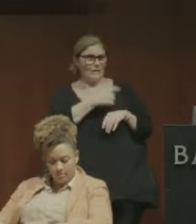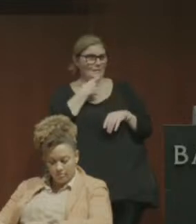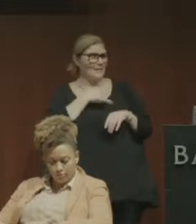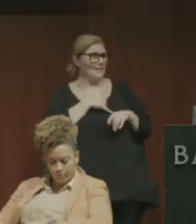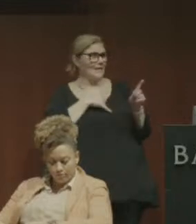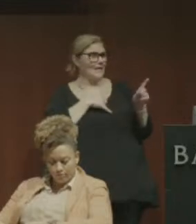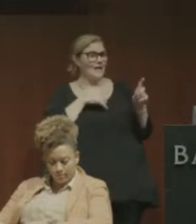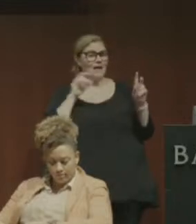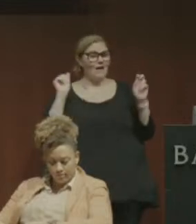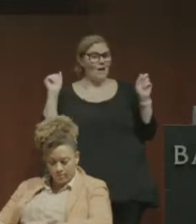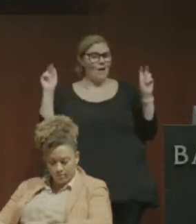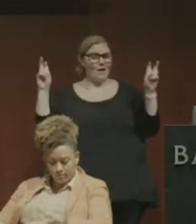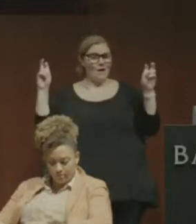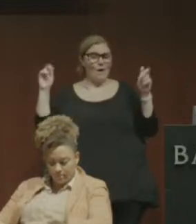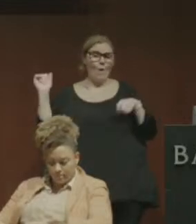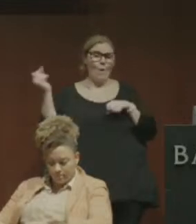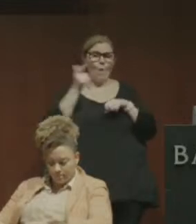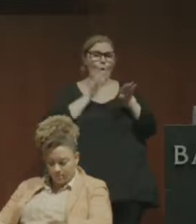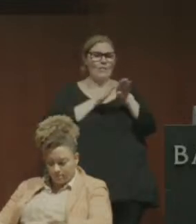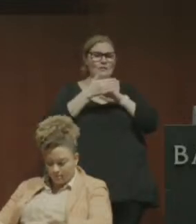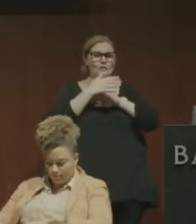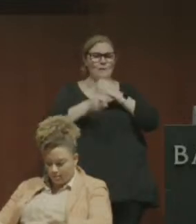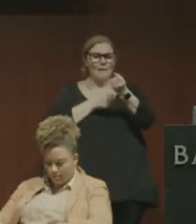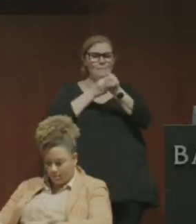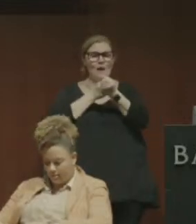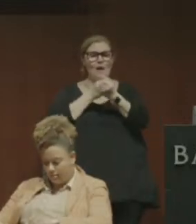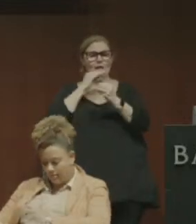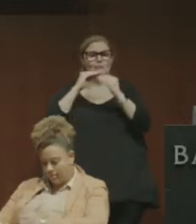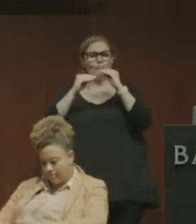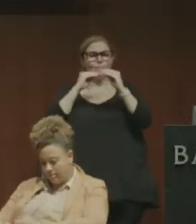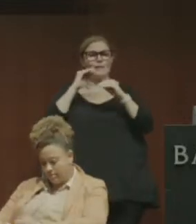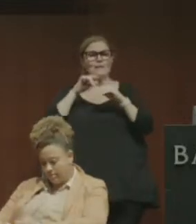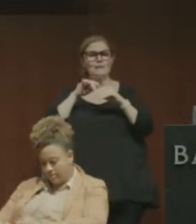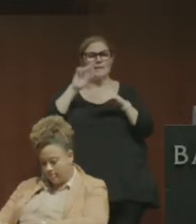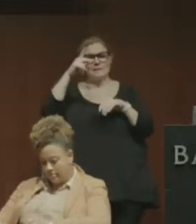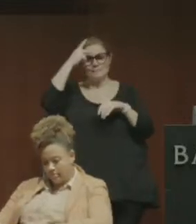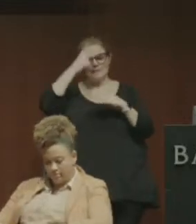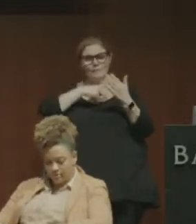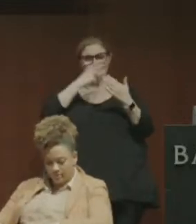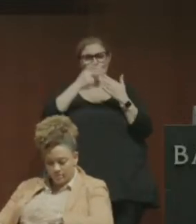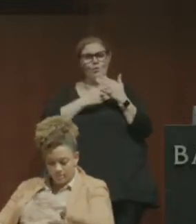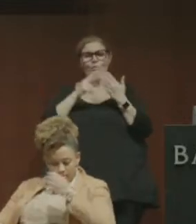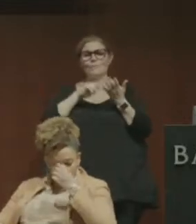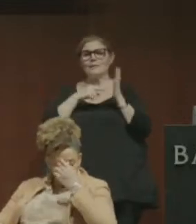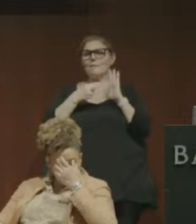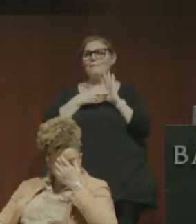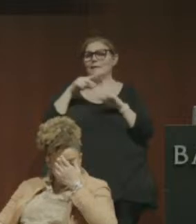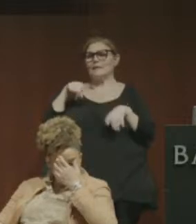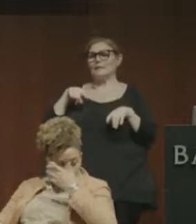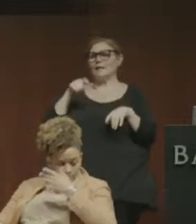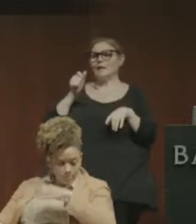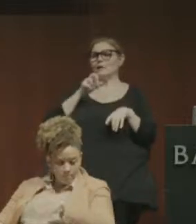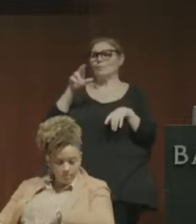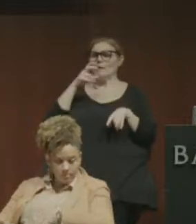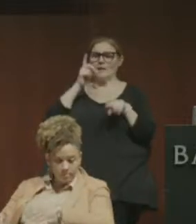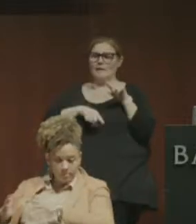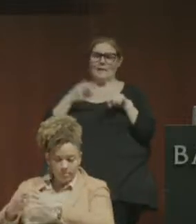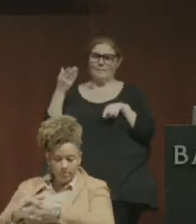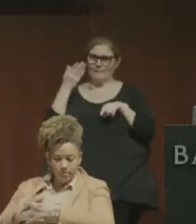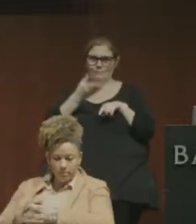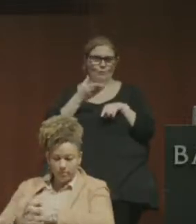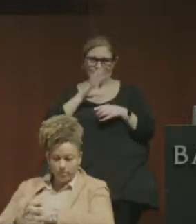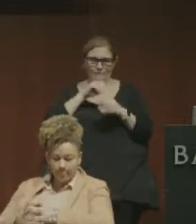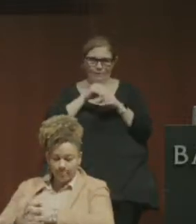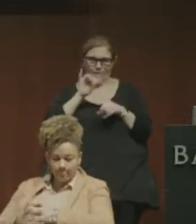that getting all of Jamaica behind reparations as a political program would mean that queerness could not be present in the